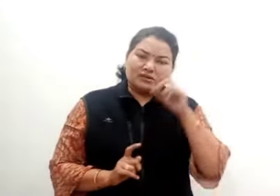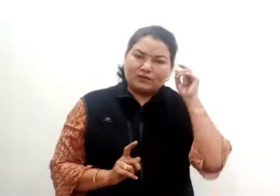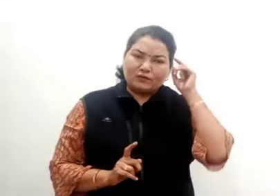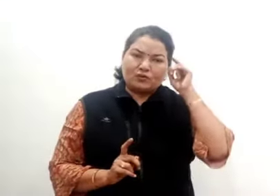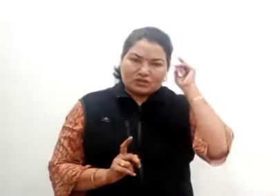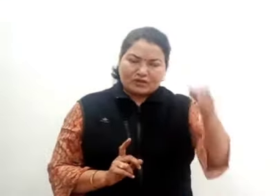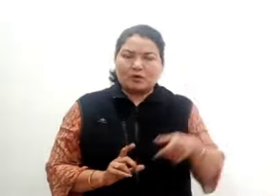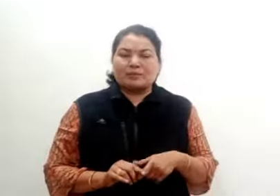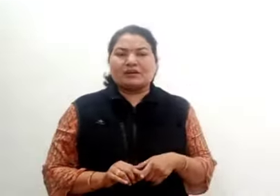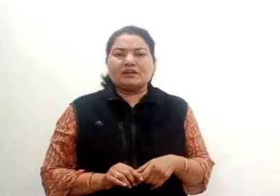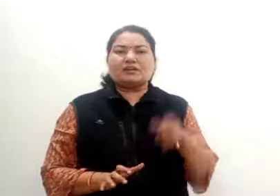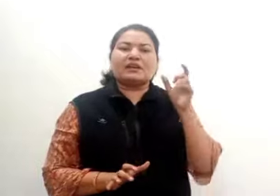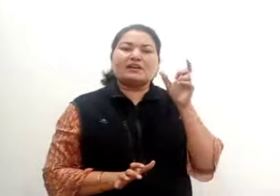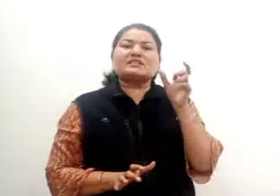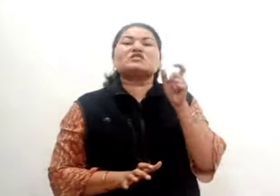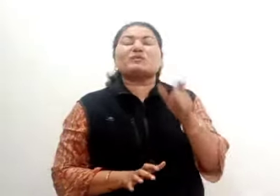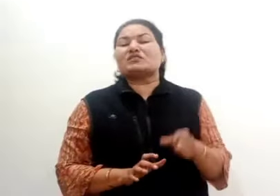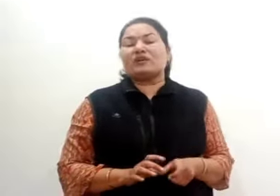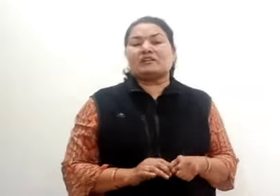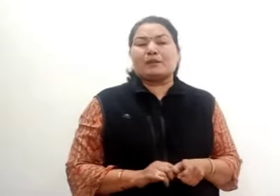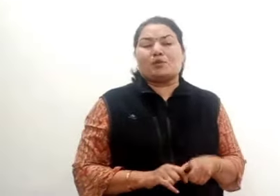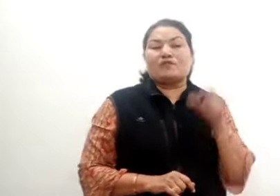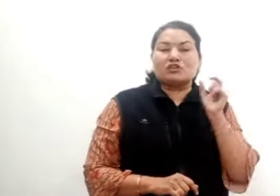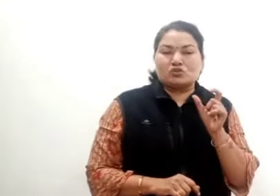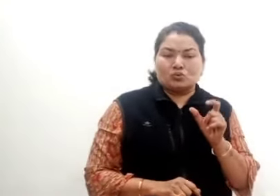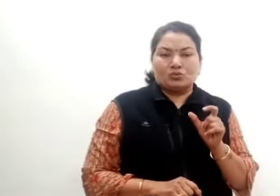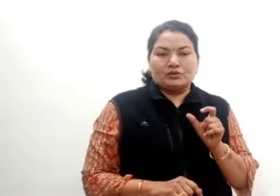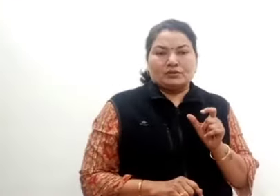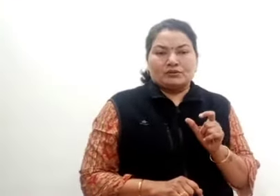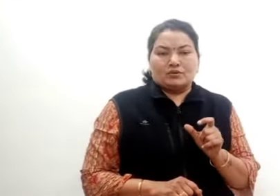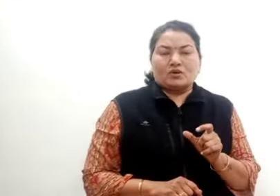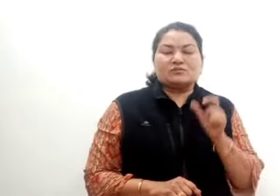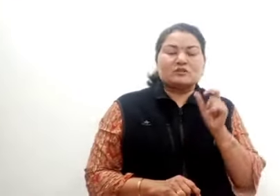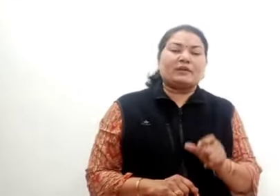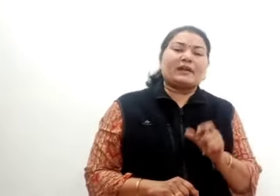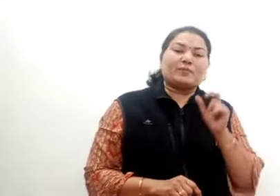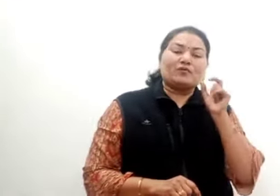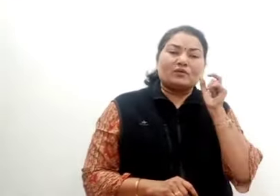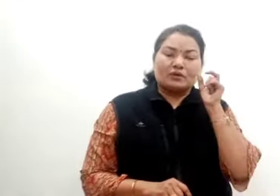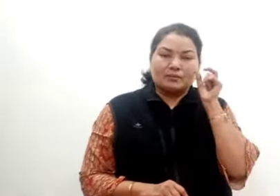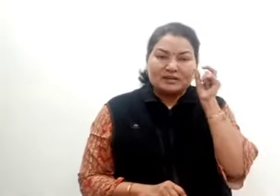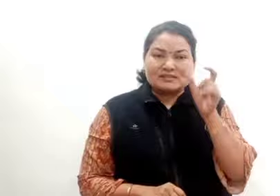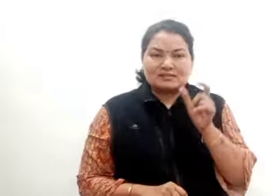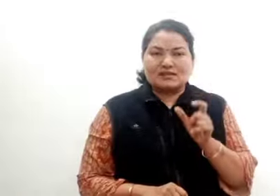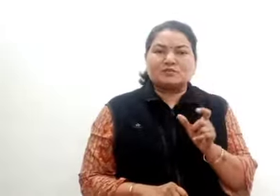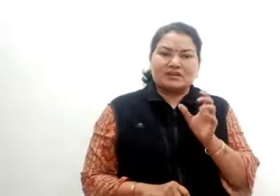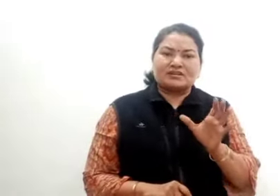If you think properly, there is a specific type of tissue or specific type of muscle is present